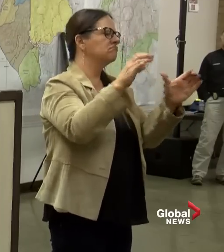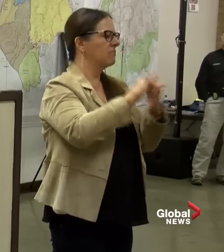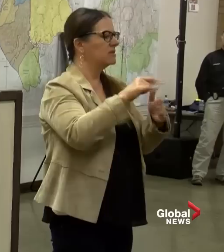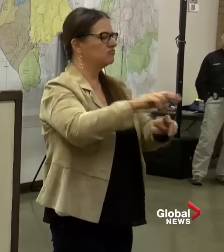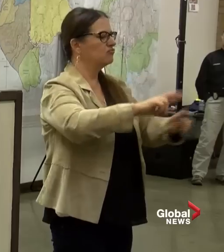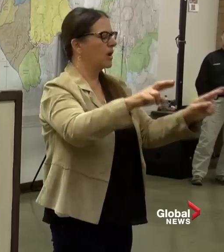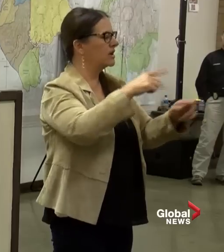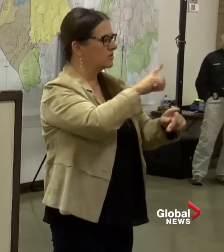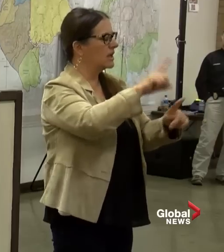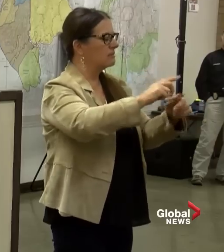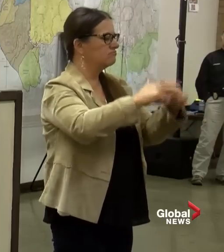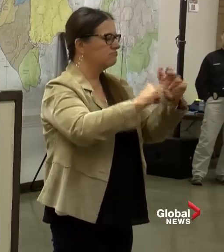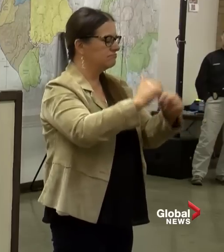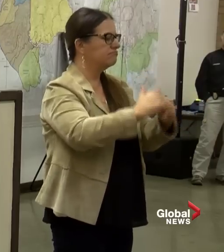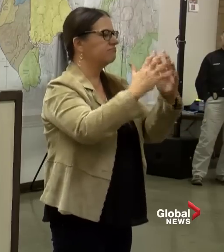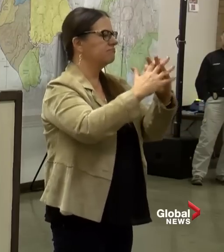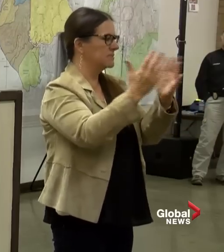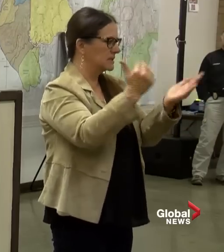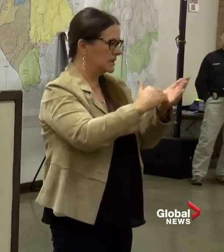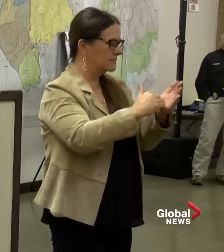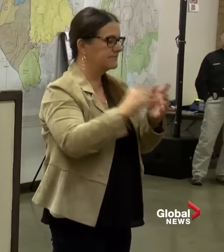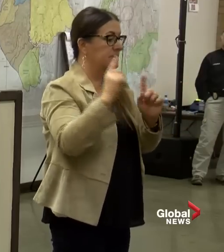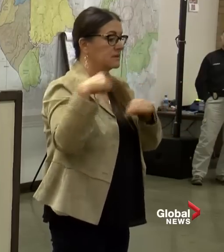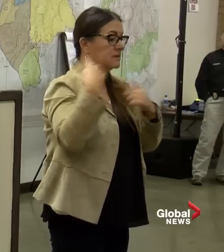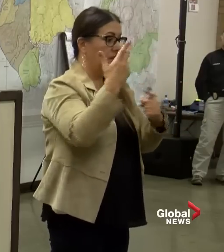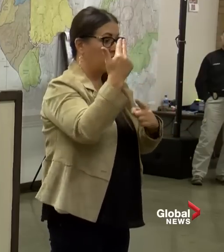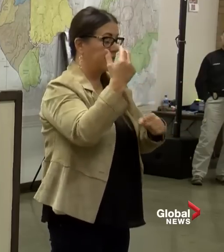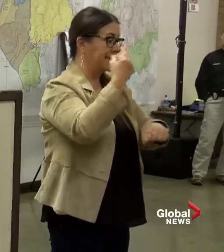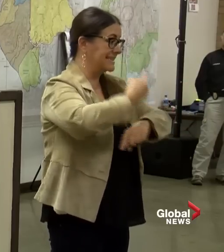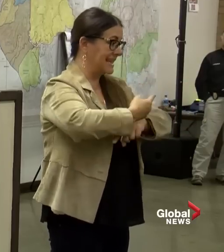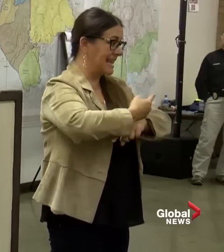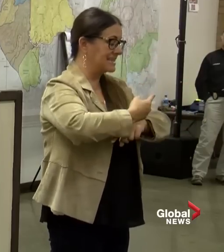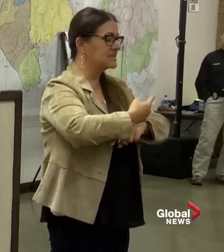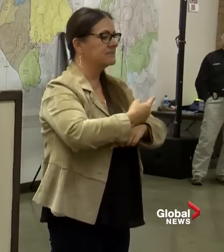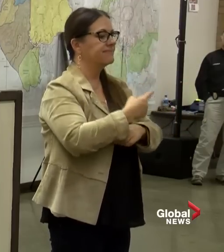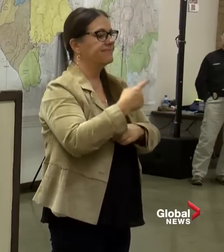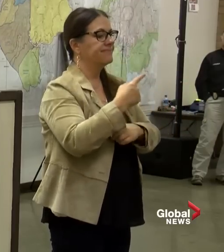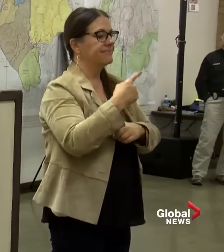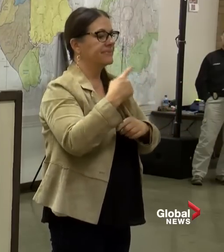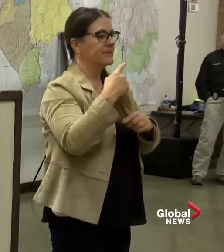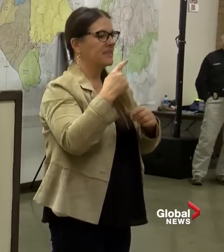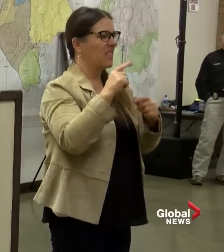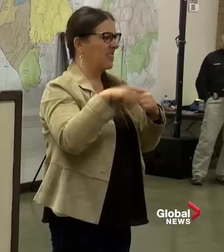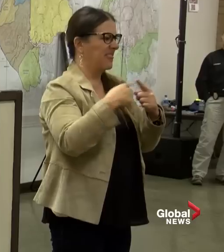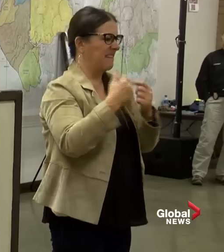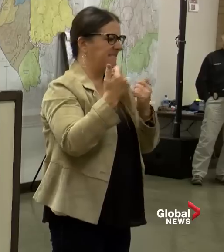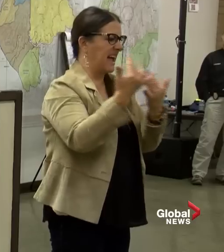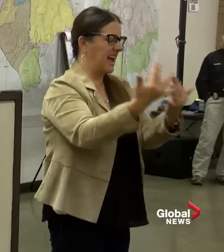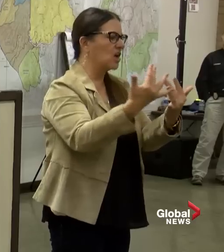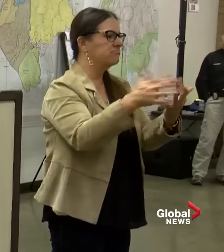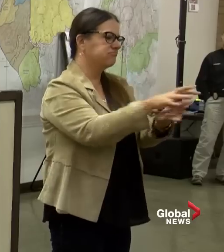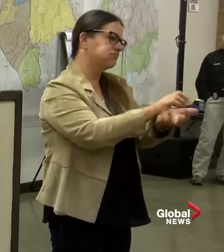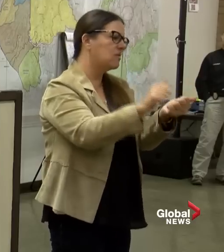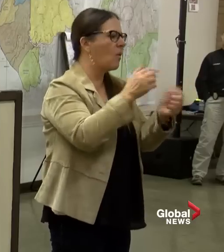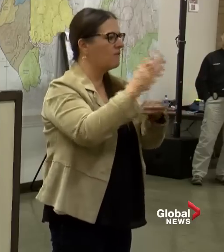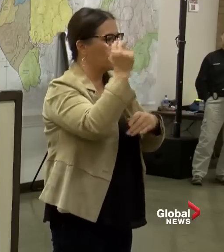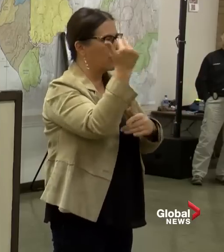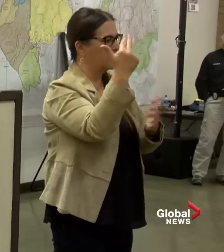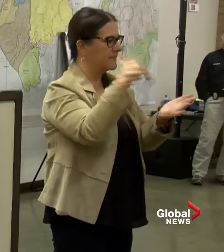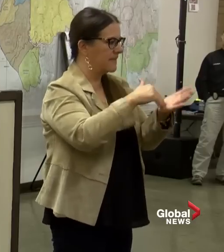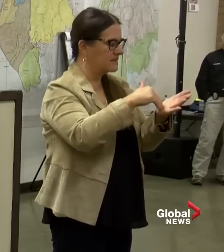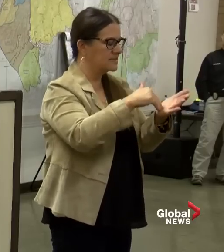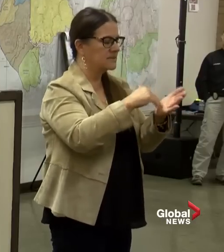13 days since the Camp Fire destroyed over 13,000 homes, leaving a path of significant public health